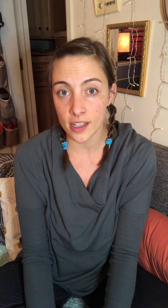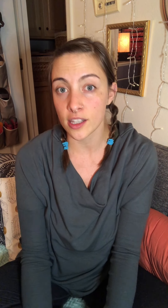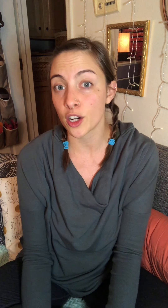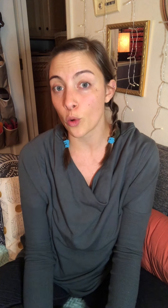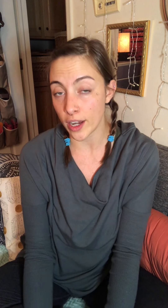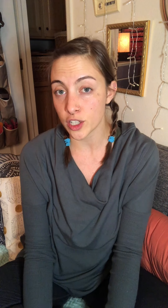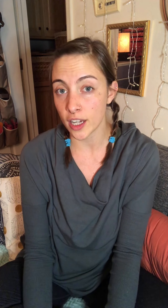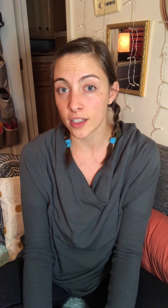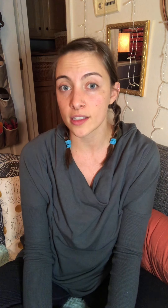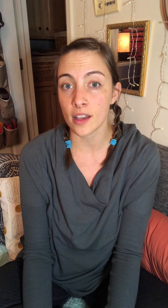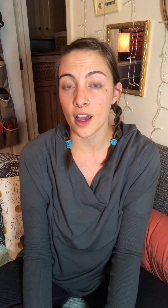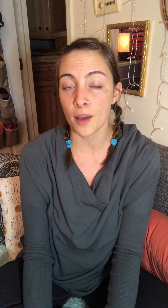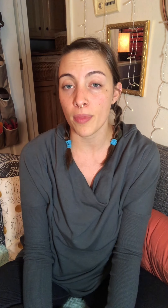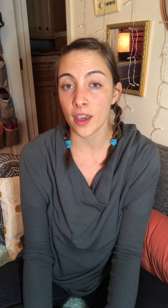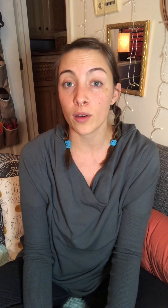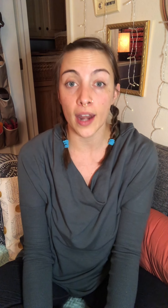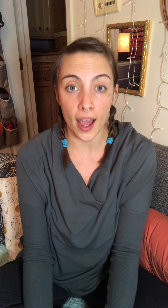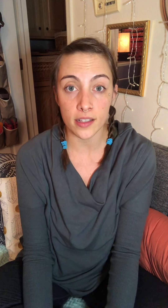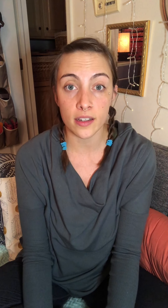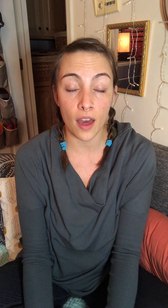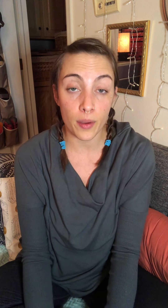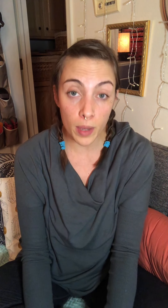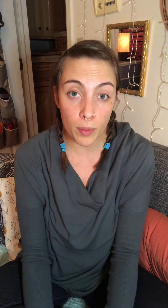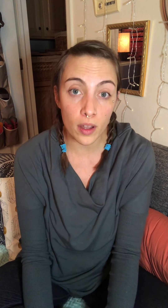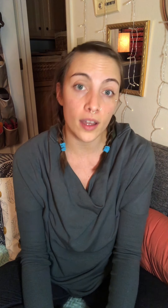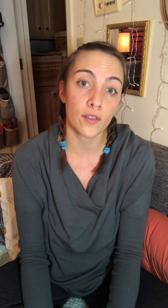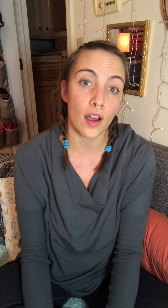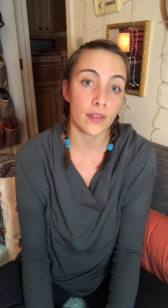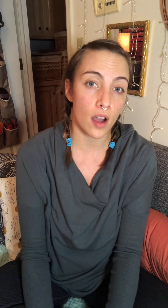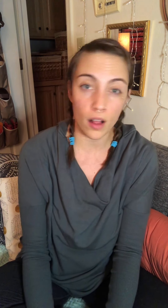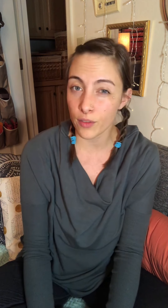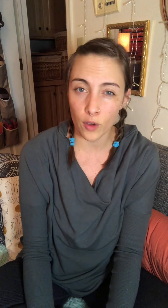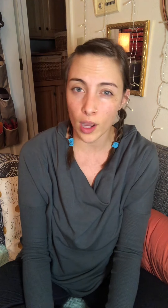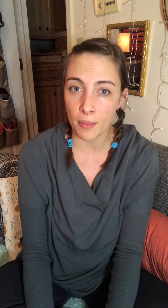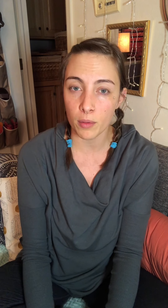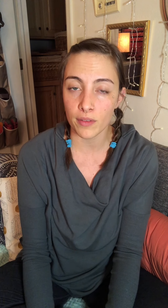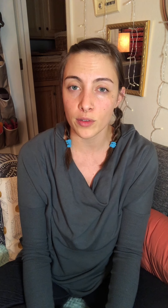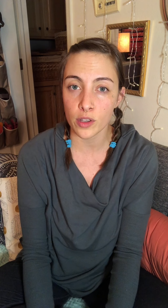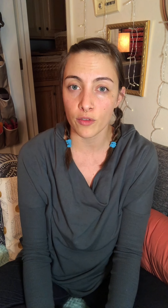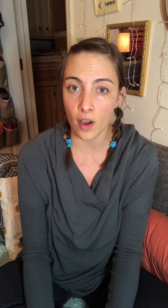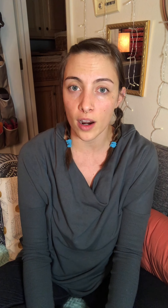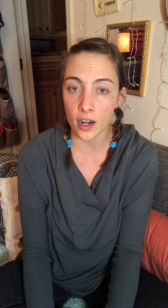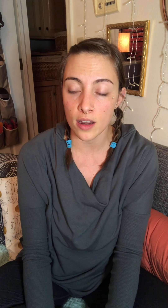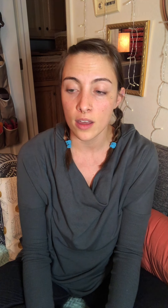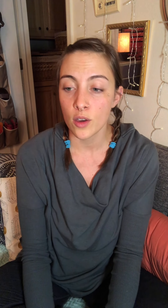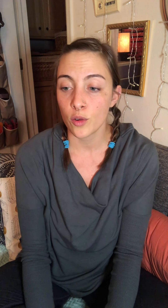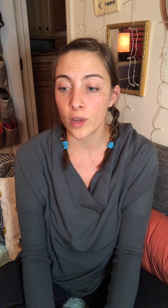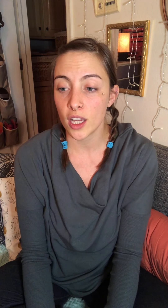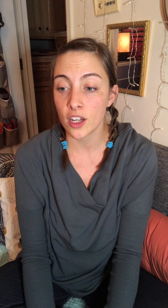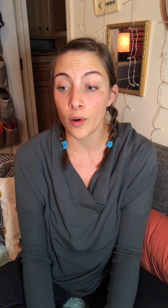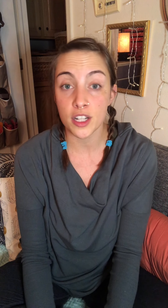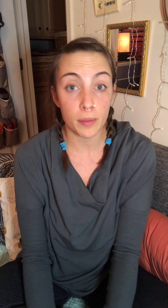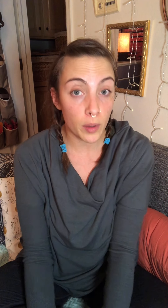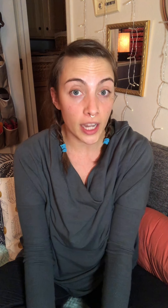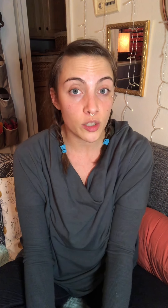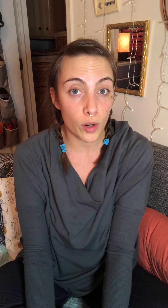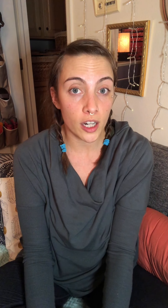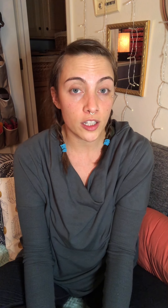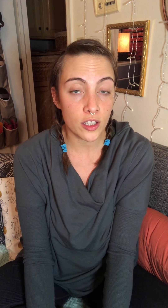that are questions that you can ask to other people involving all the vocab that we've used so far. We know our WH words: